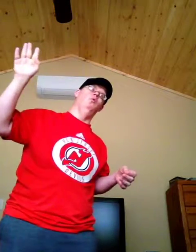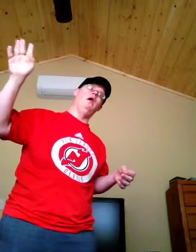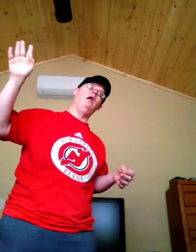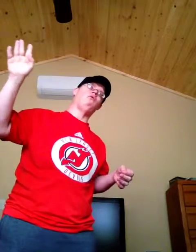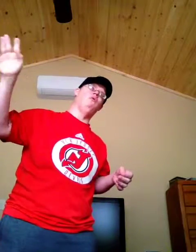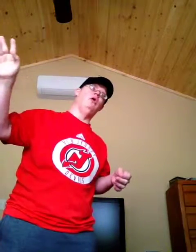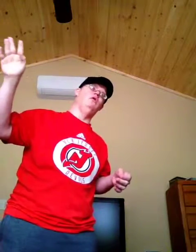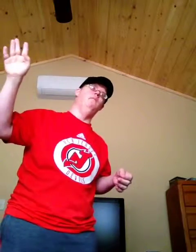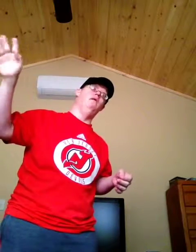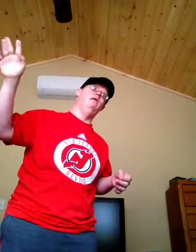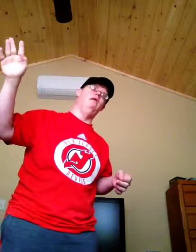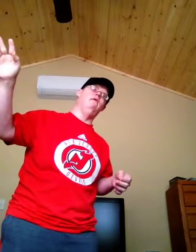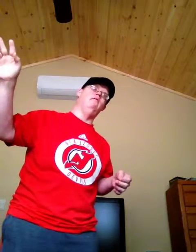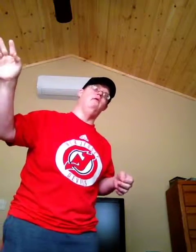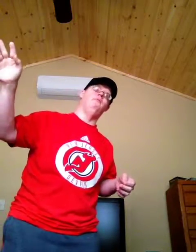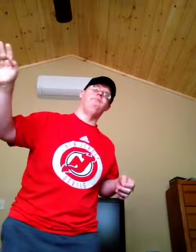when I was watching Monday Night Raw,